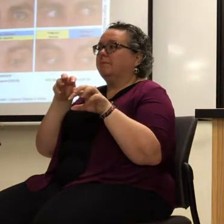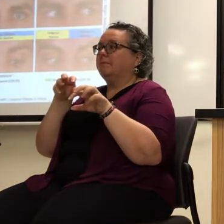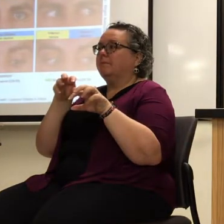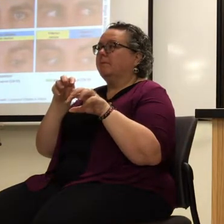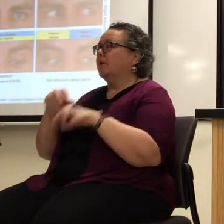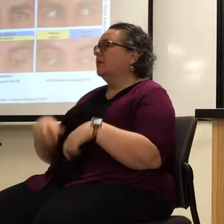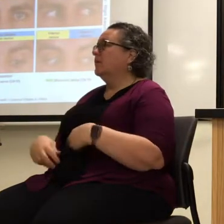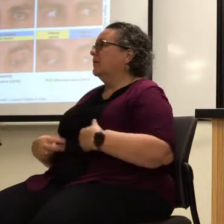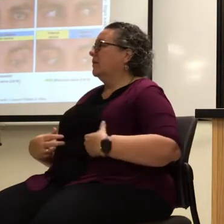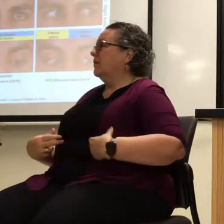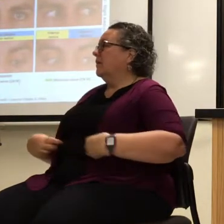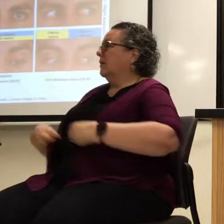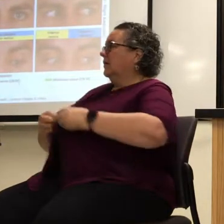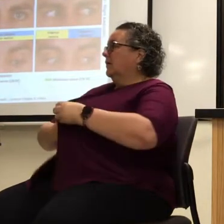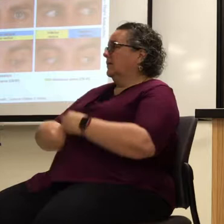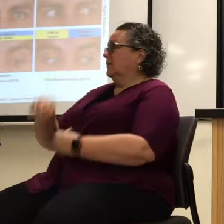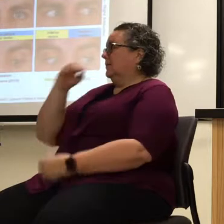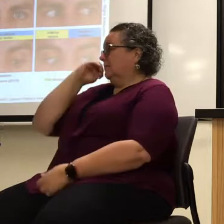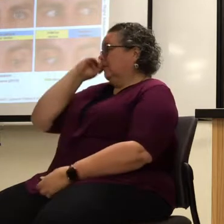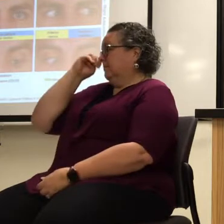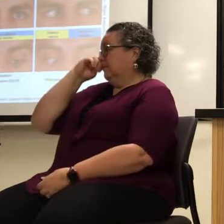Pull eye medially.